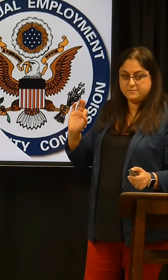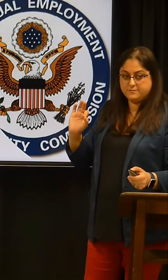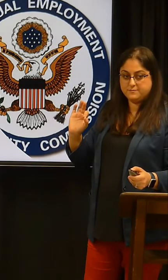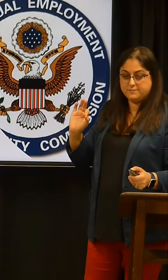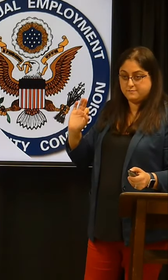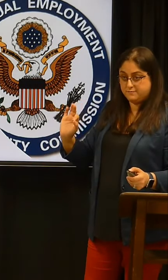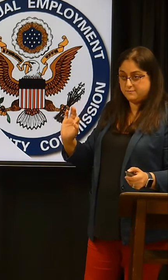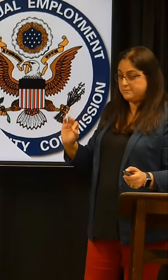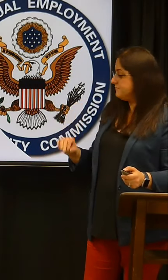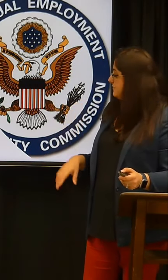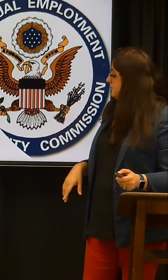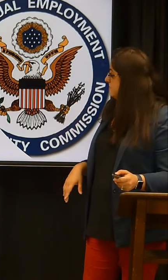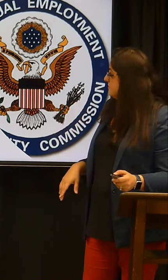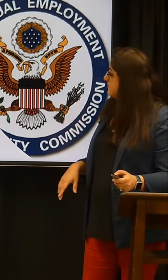disabilities.